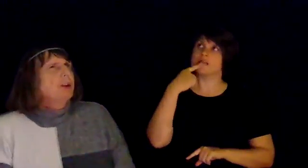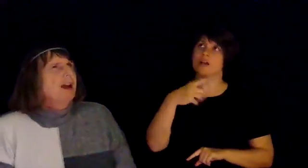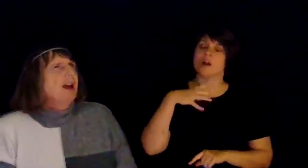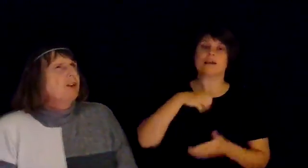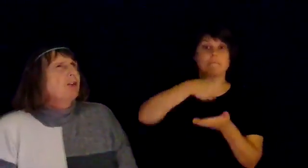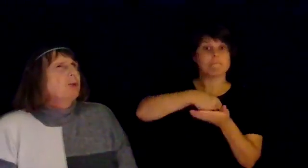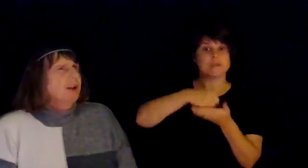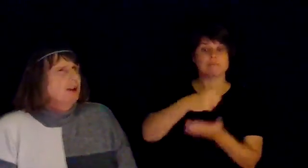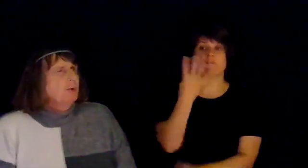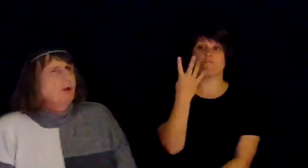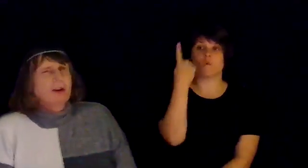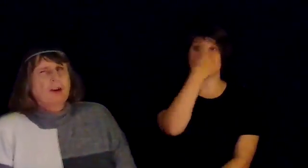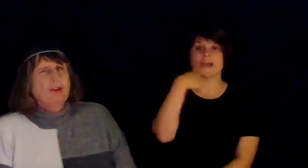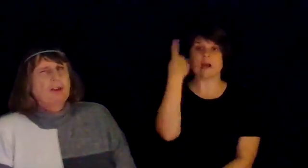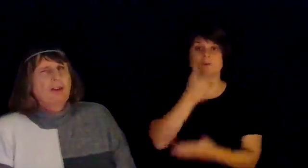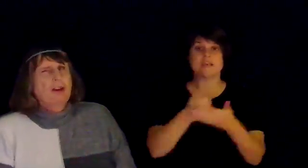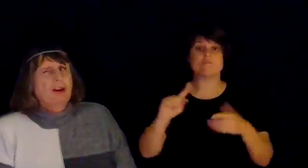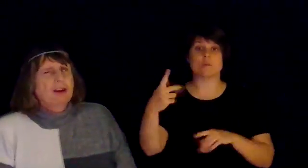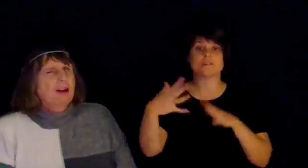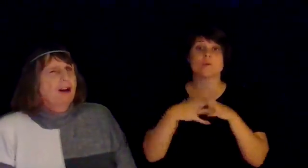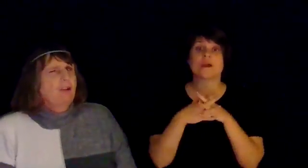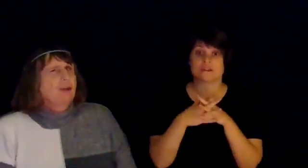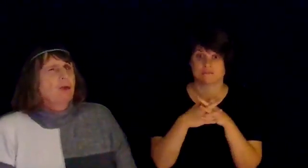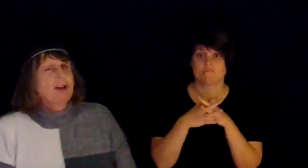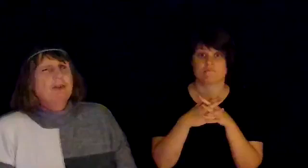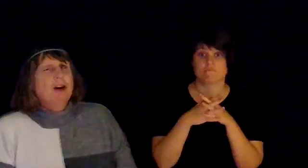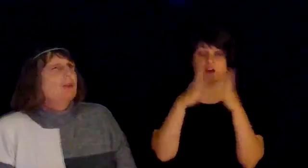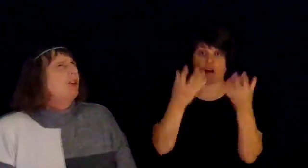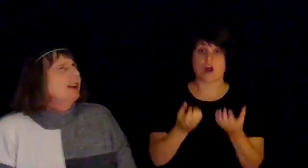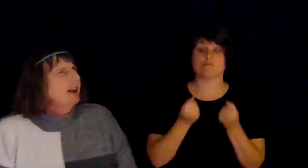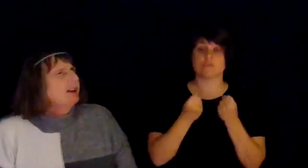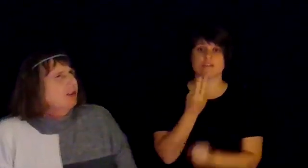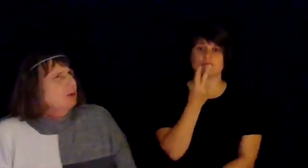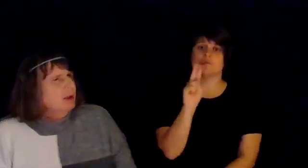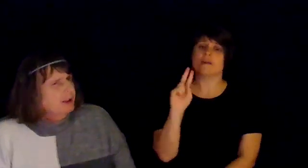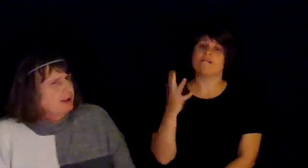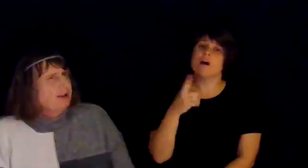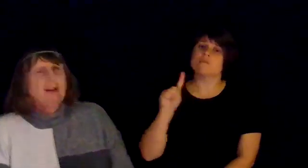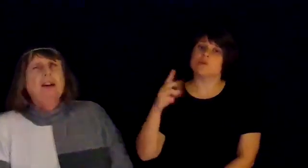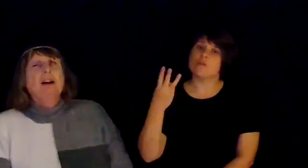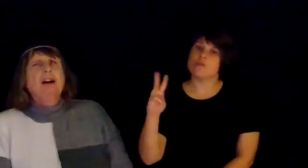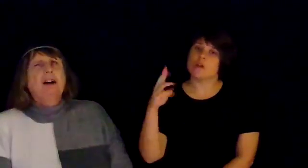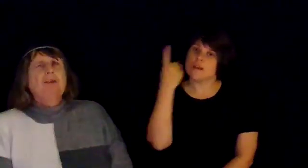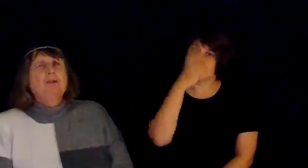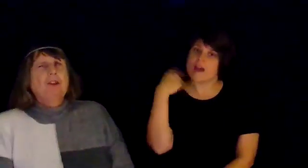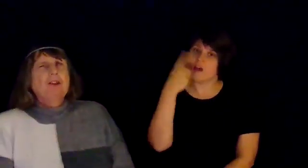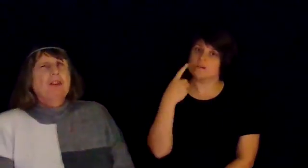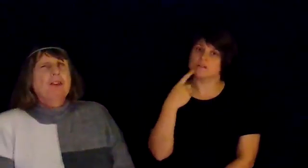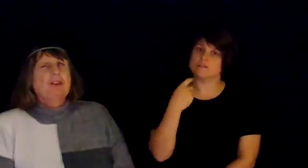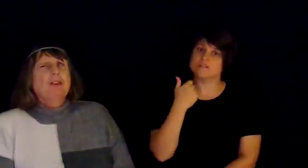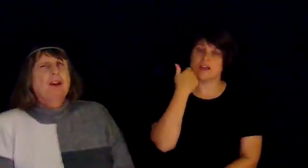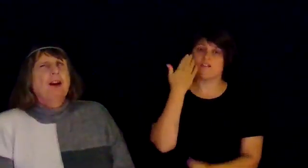of 40 hours a week. Well, I got something like 25, 30 hours a week.